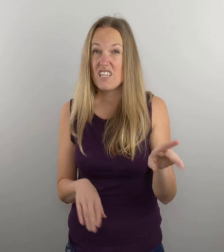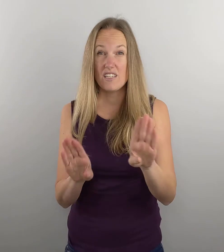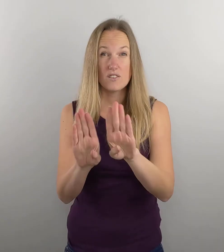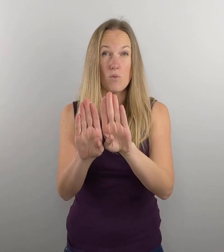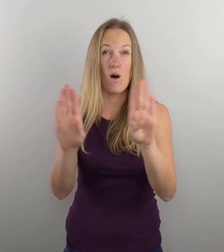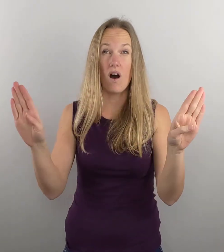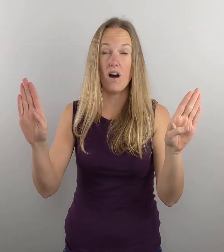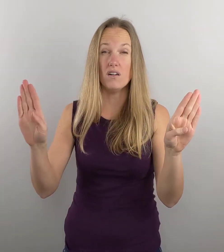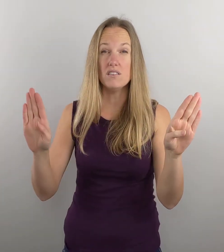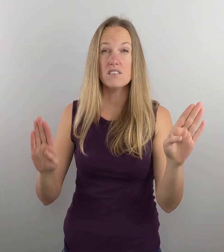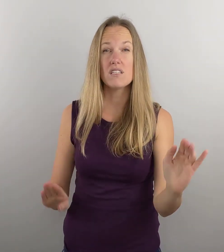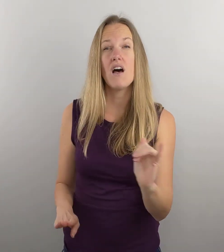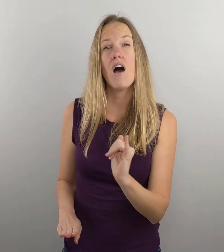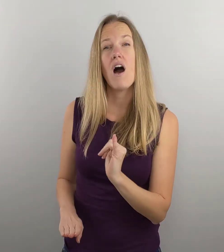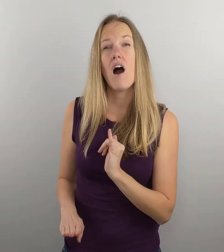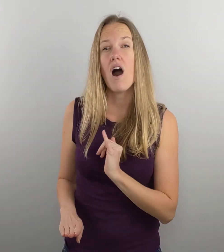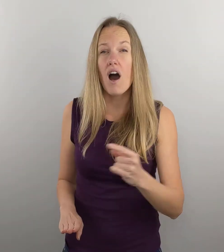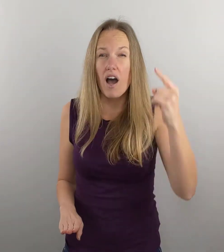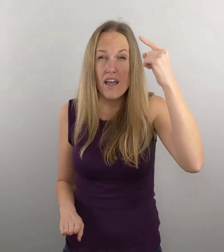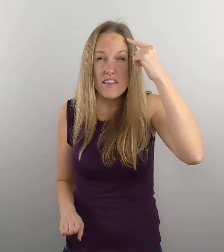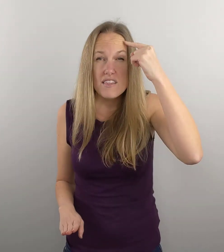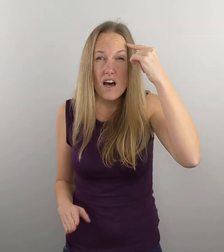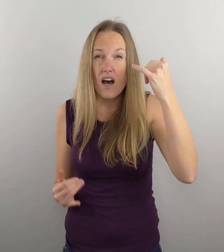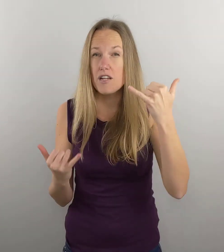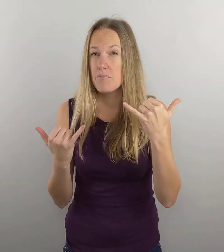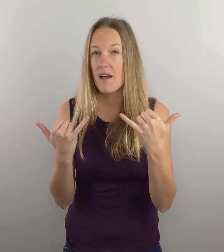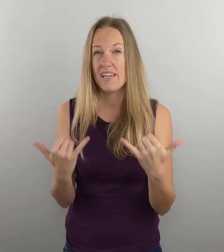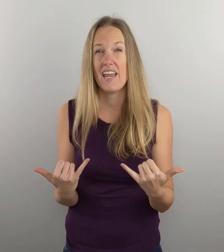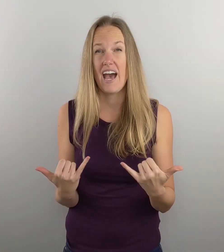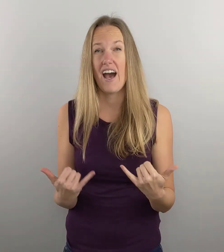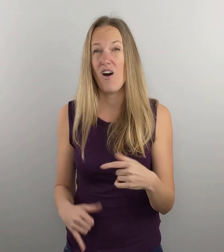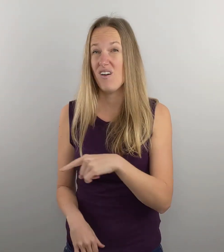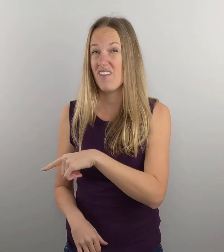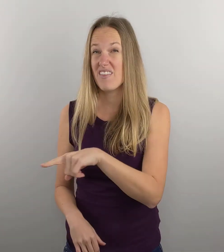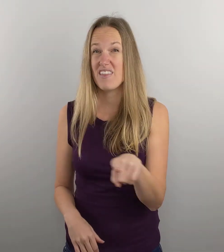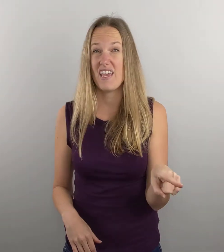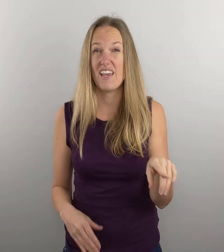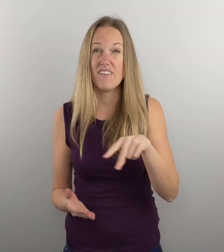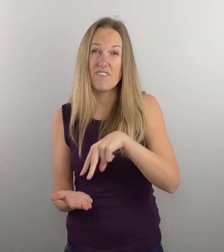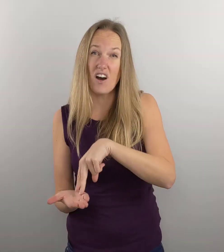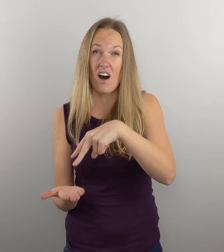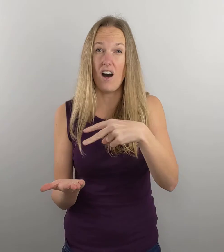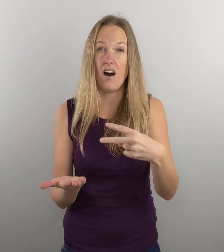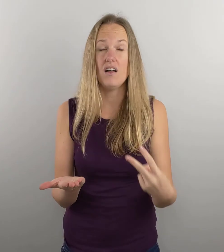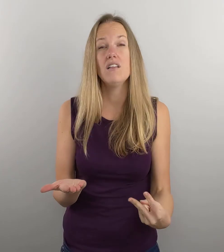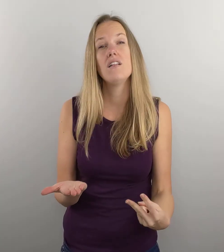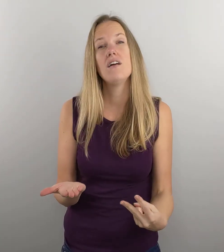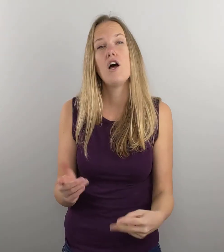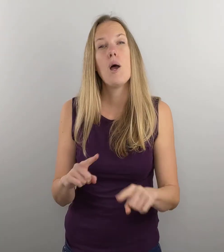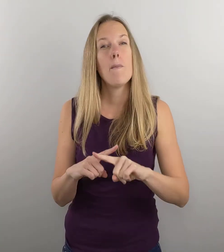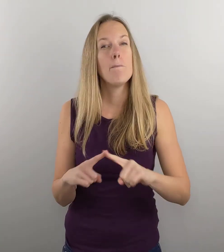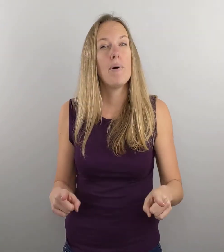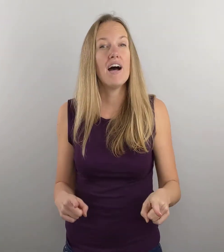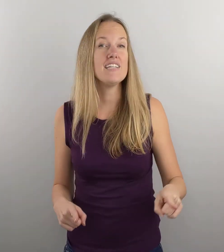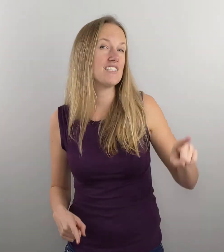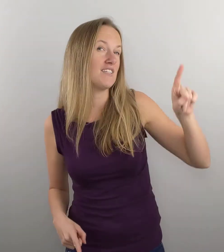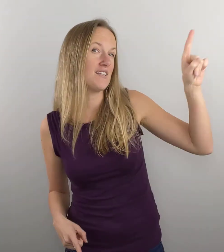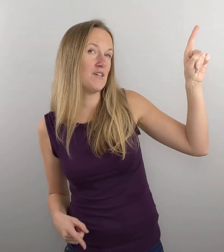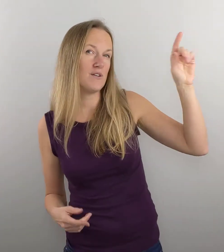these walls, I thought by now they'd fall, but you